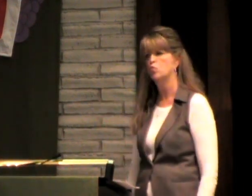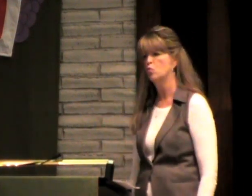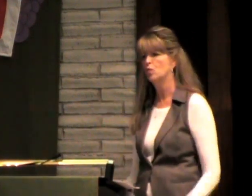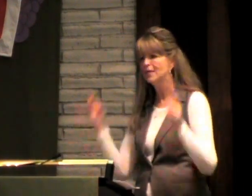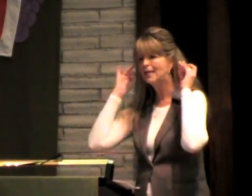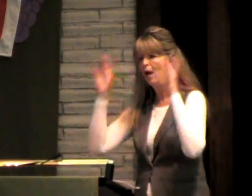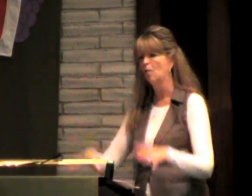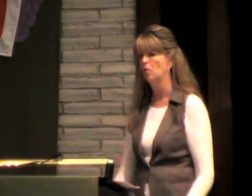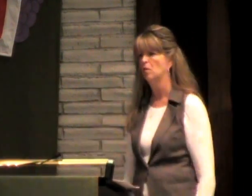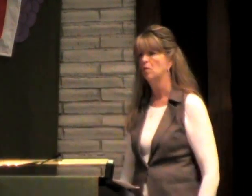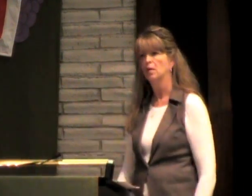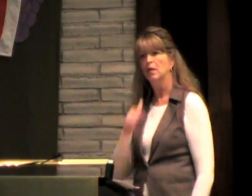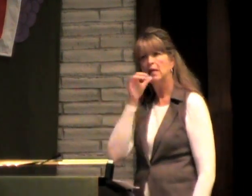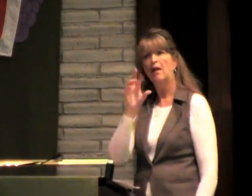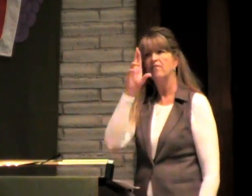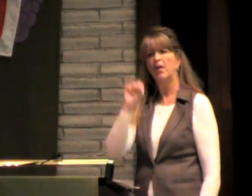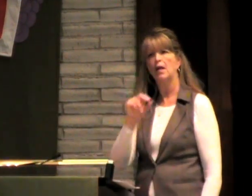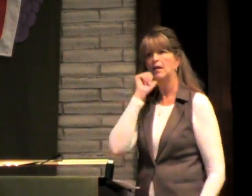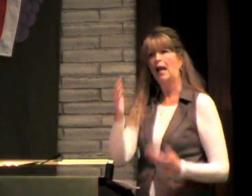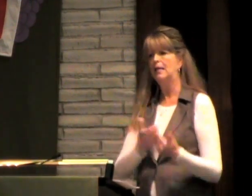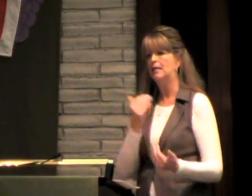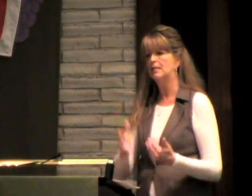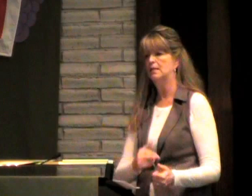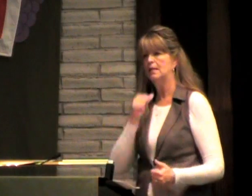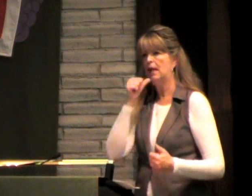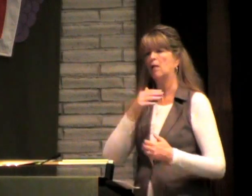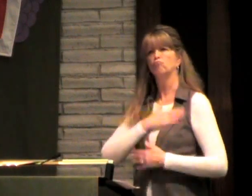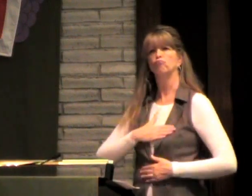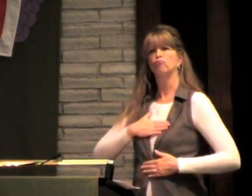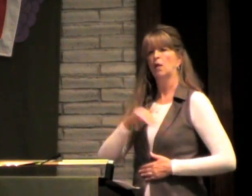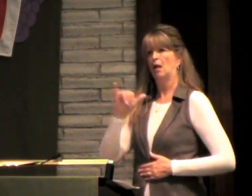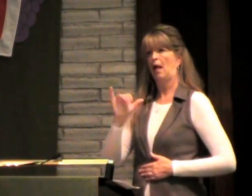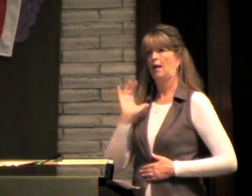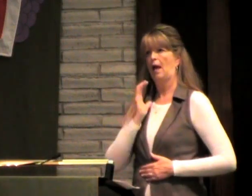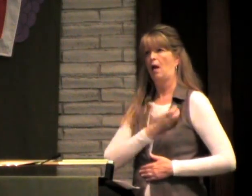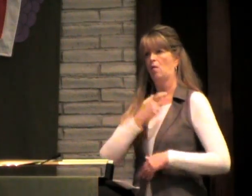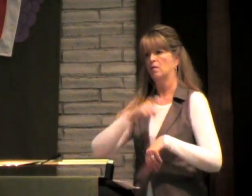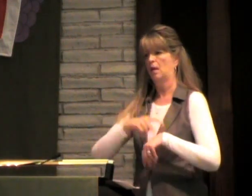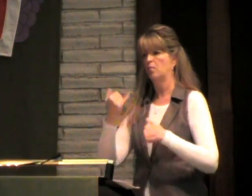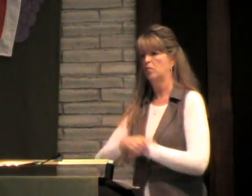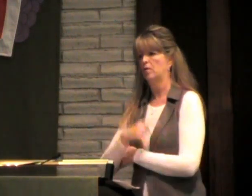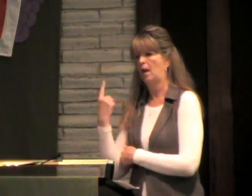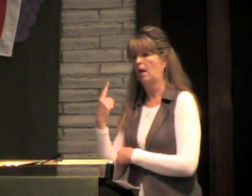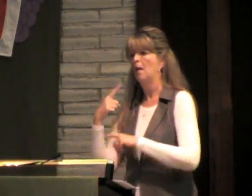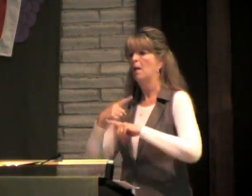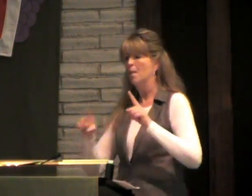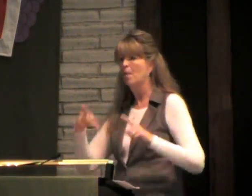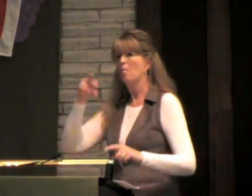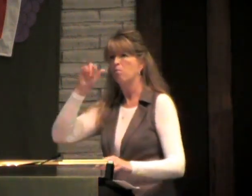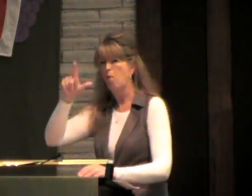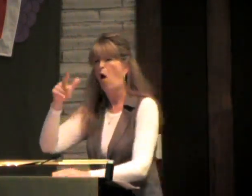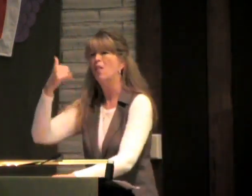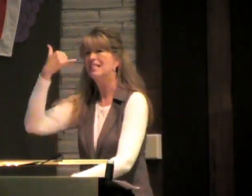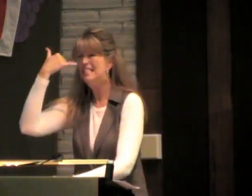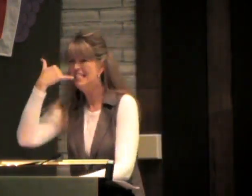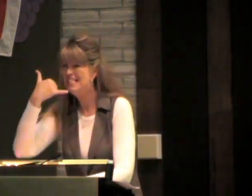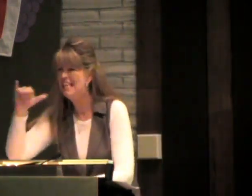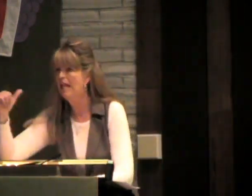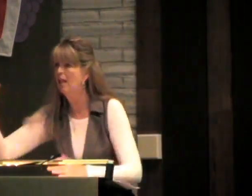to be a Christian, that was under the reign of Emperor Nero, and it was not easy. It was not an easy time like